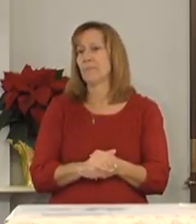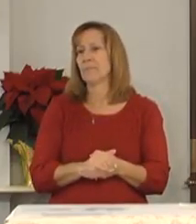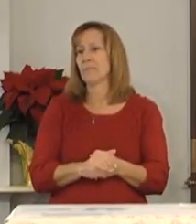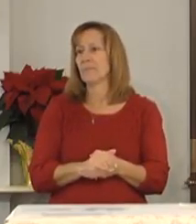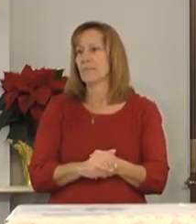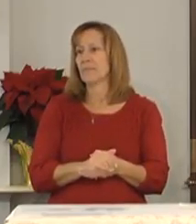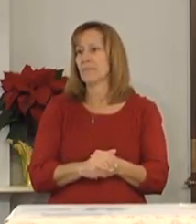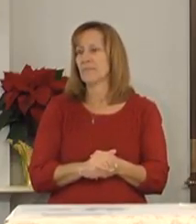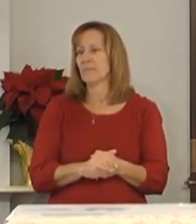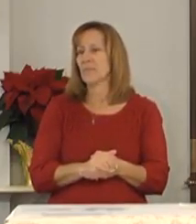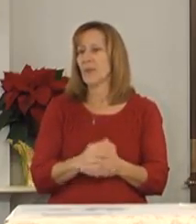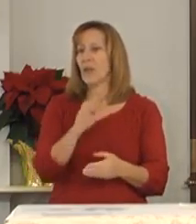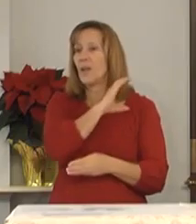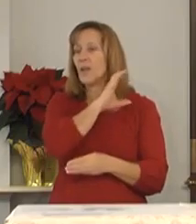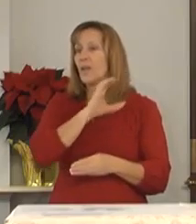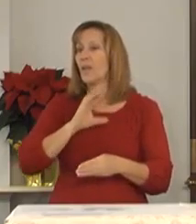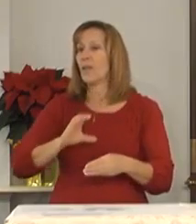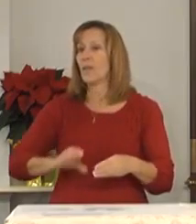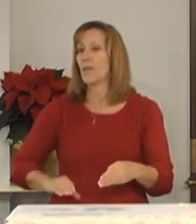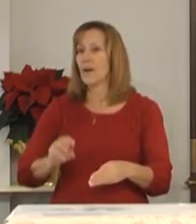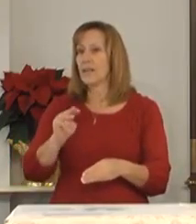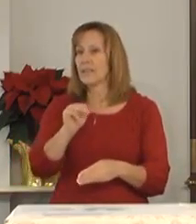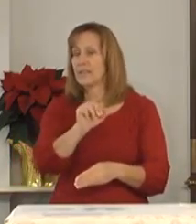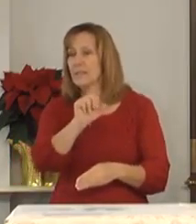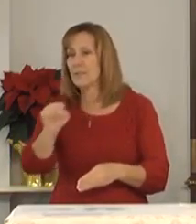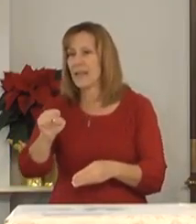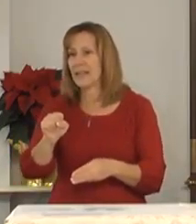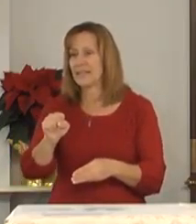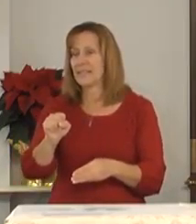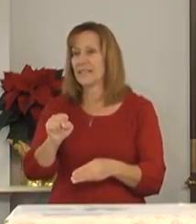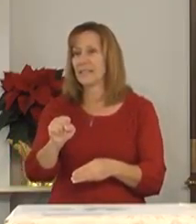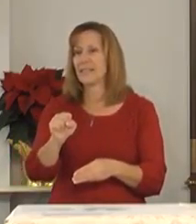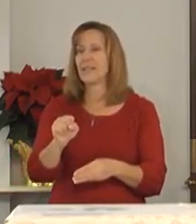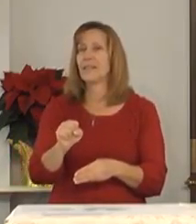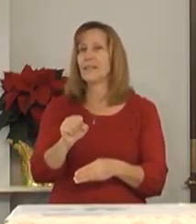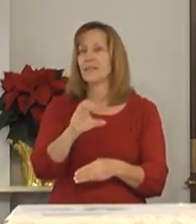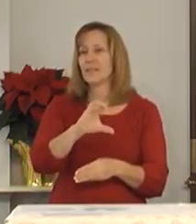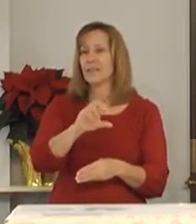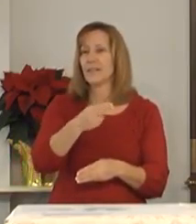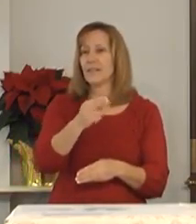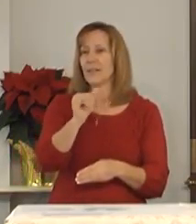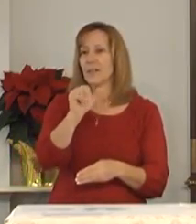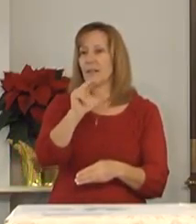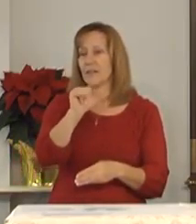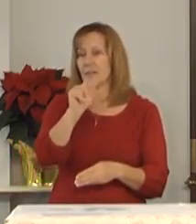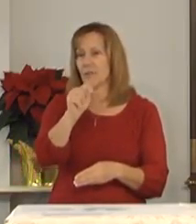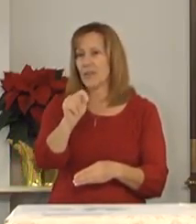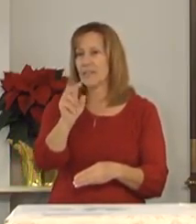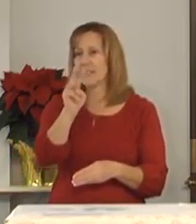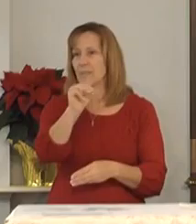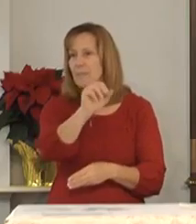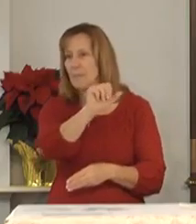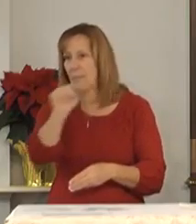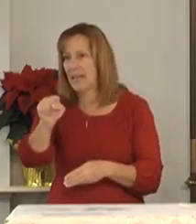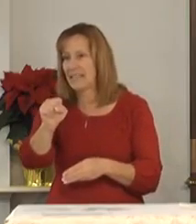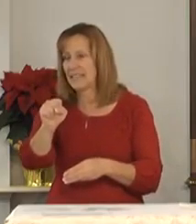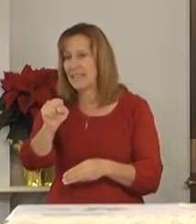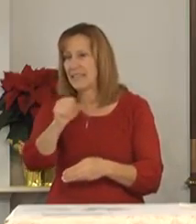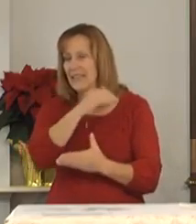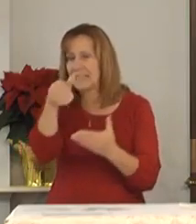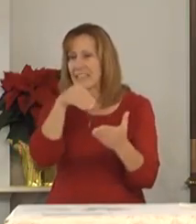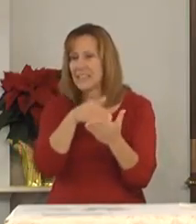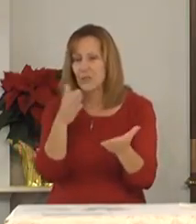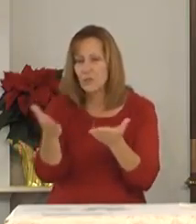The Christ Mass is just that. It is the central service of